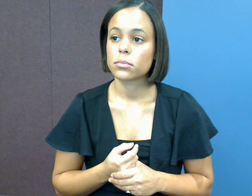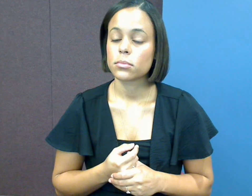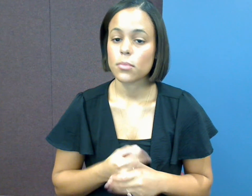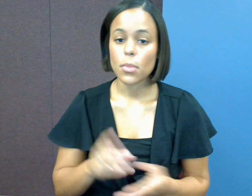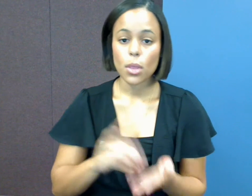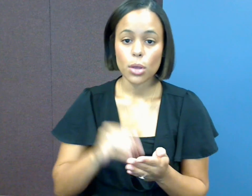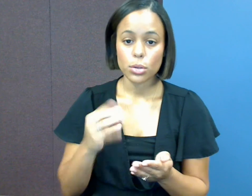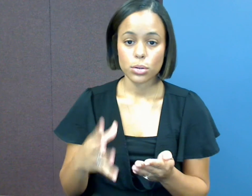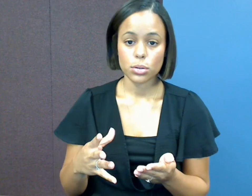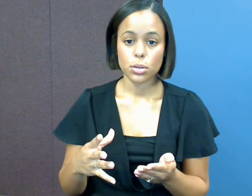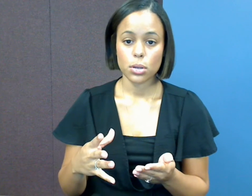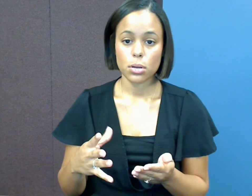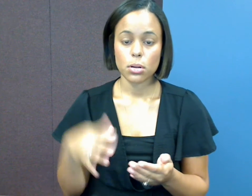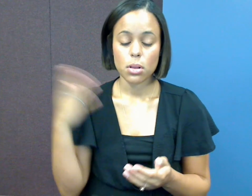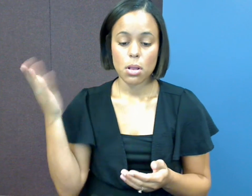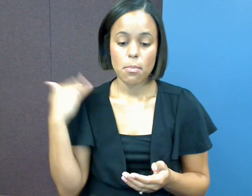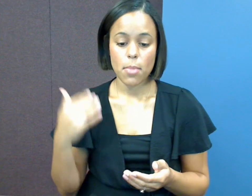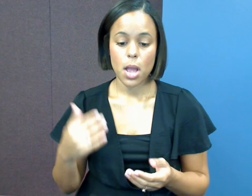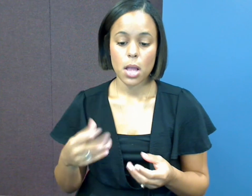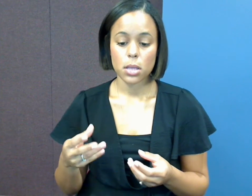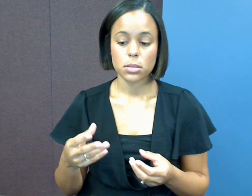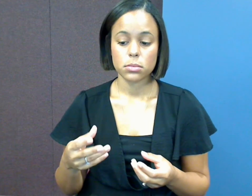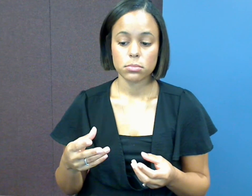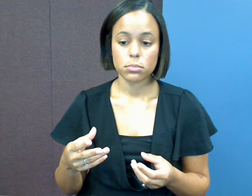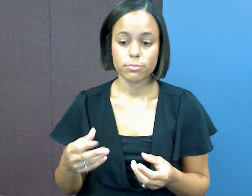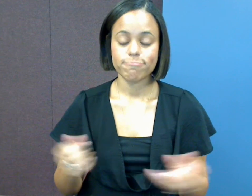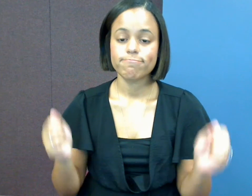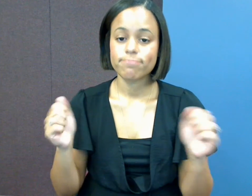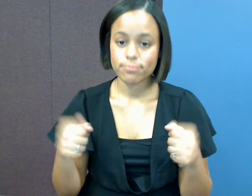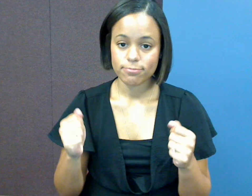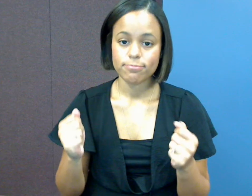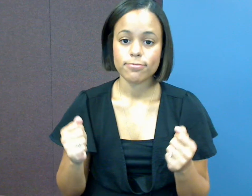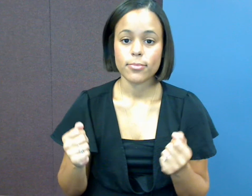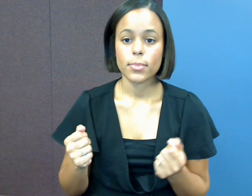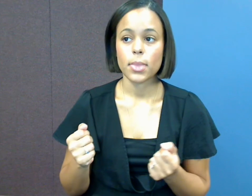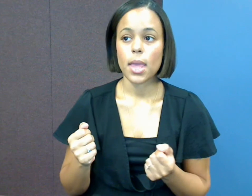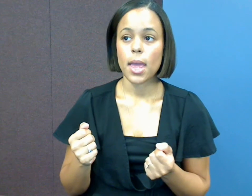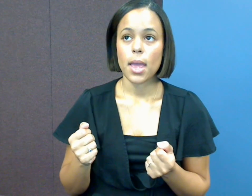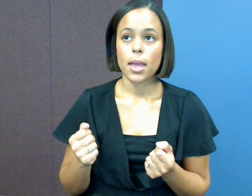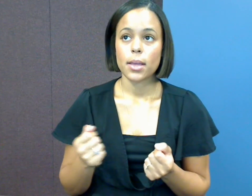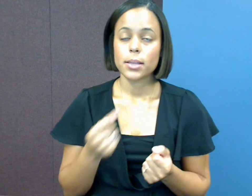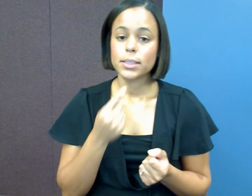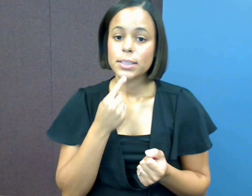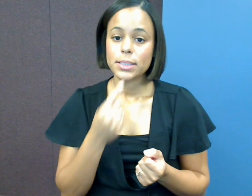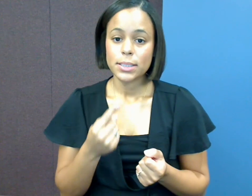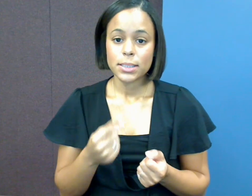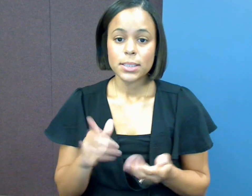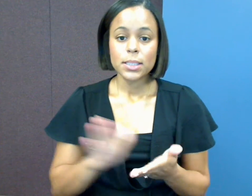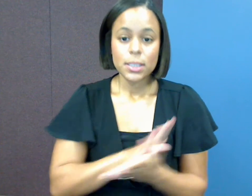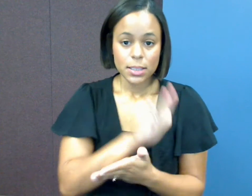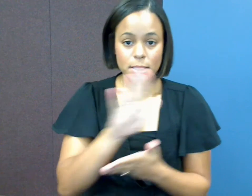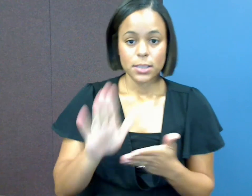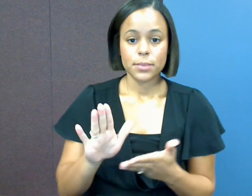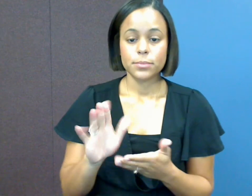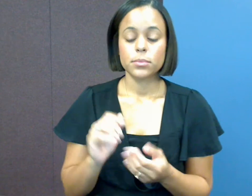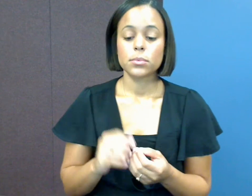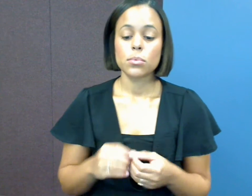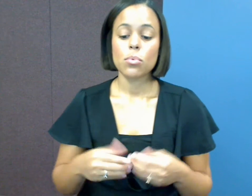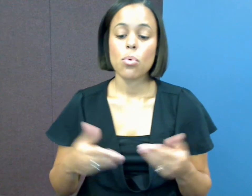like for their information to not be shared. Now, what that means is that the information cannot be shared under any circumstance. Meaning if there